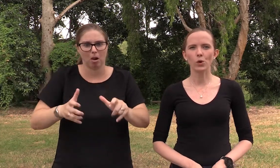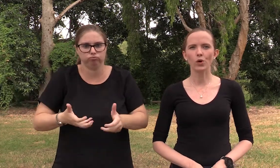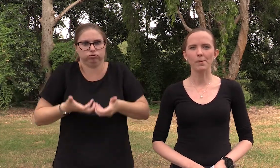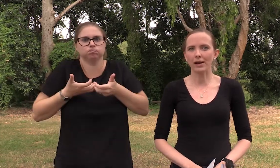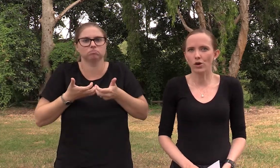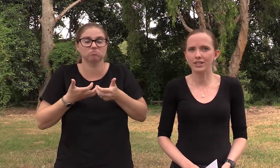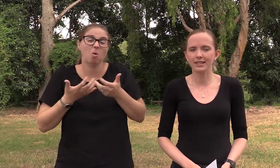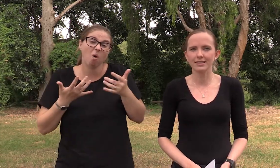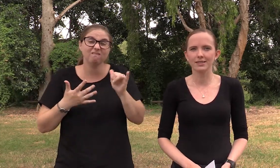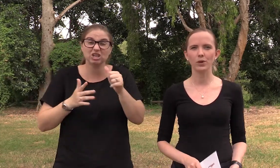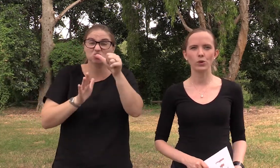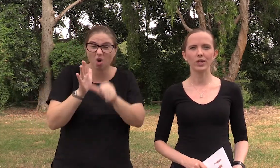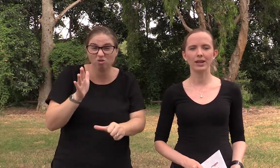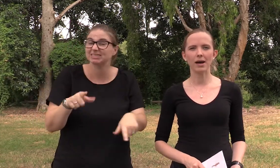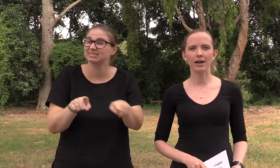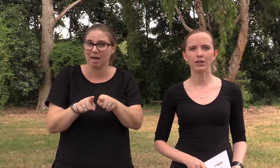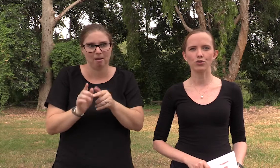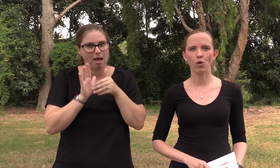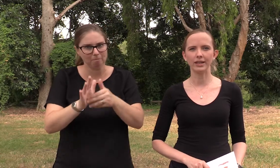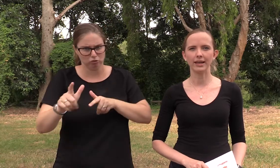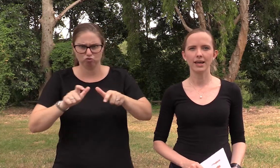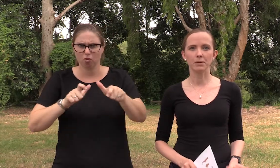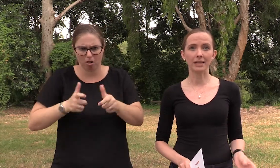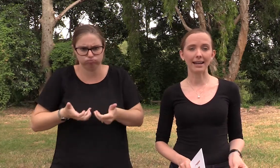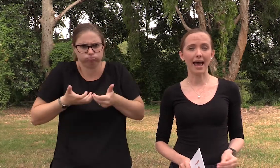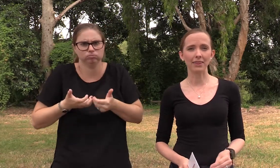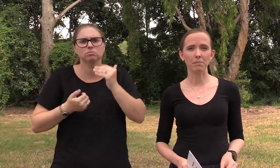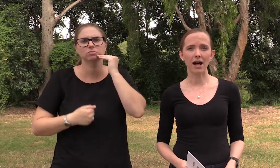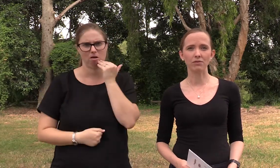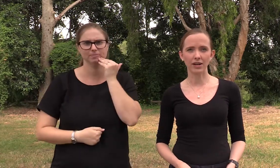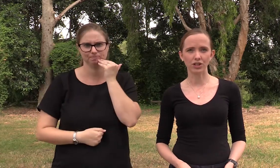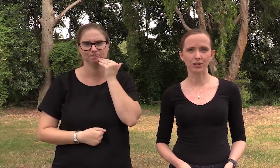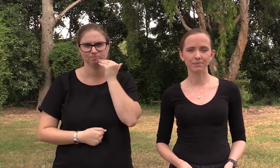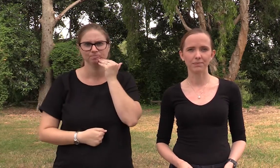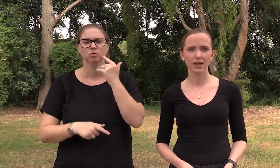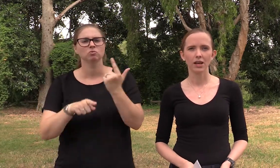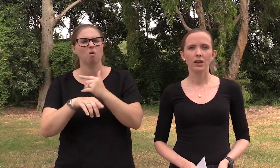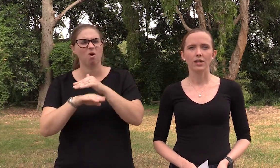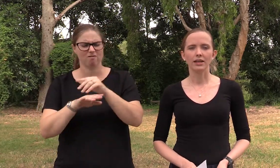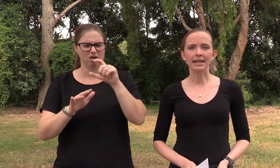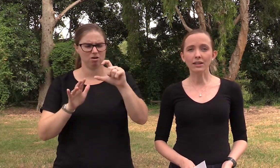When we talk about continence, we're talking about controlling the bladder and the bowel function.